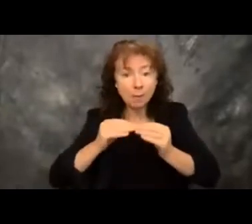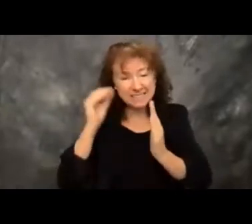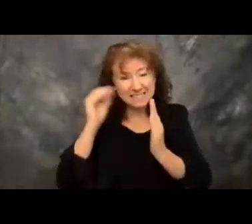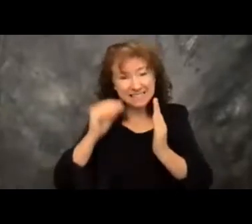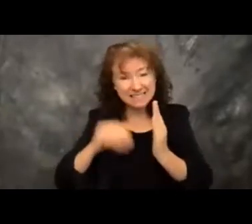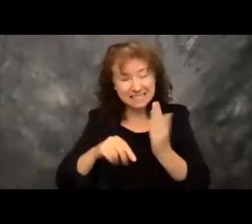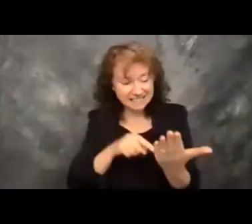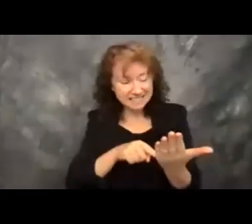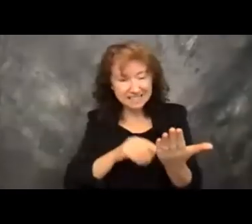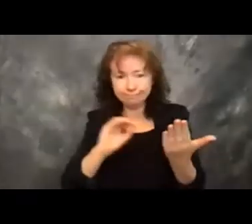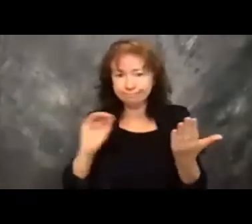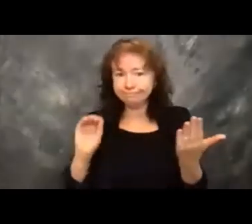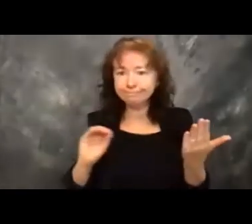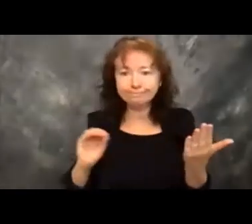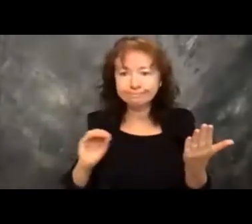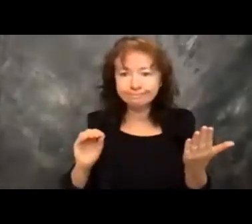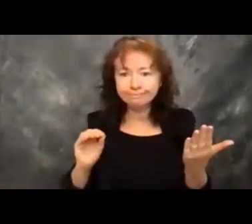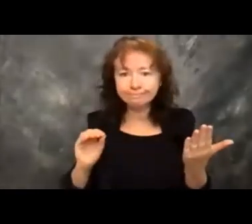many people